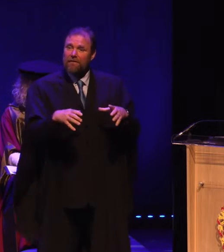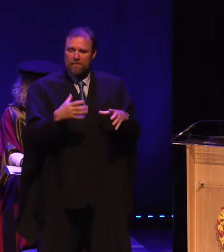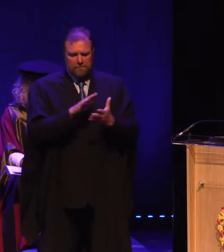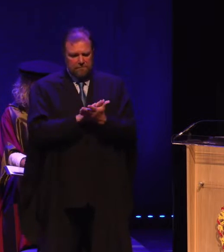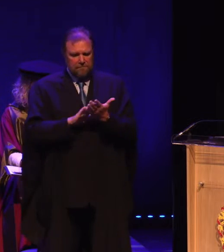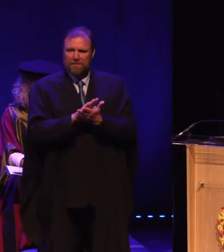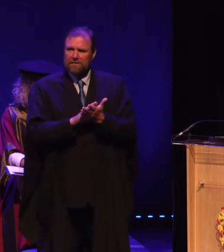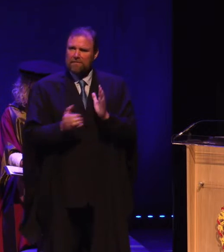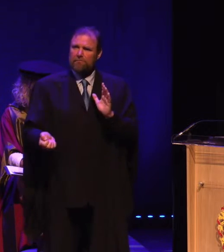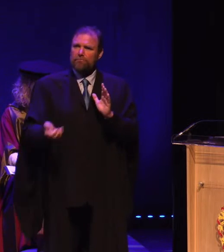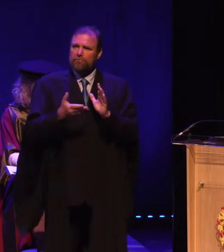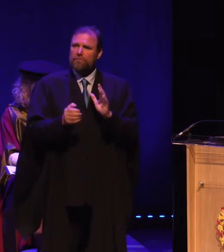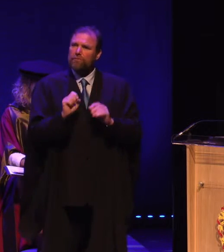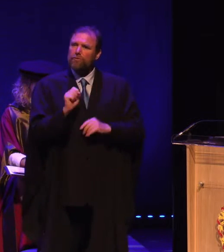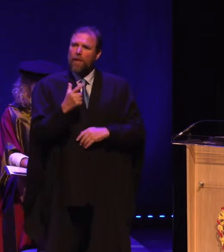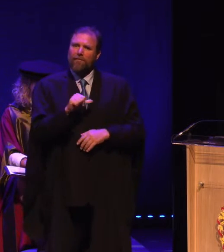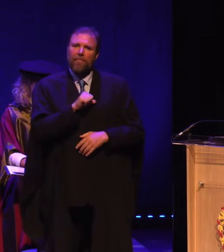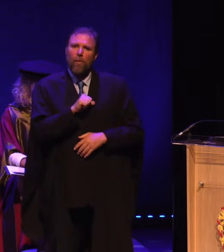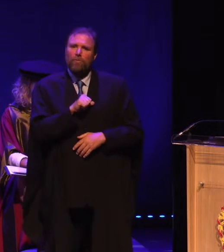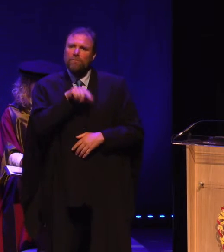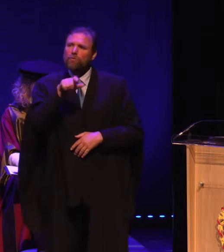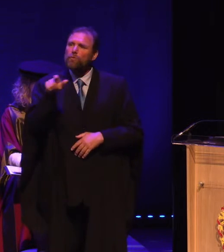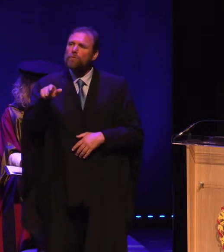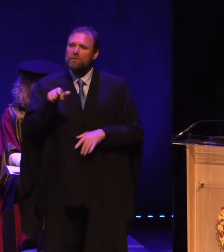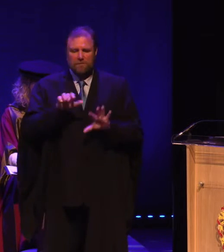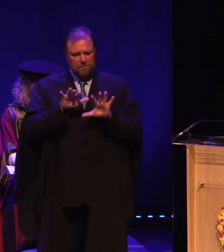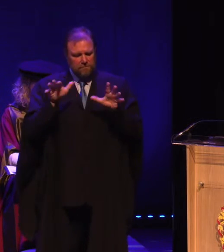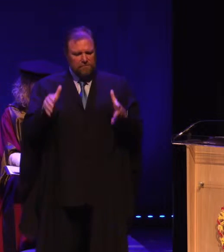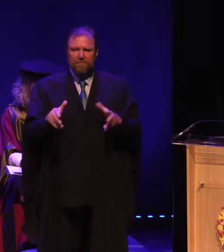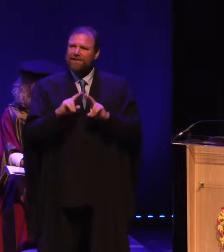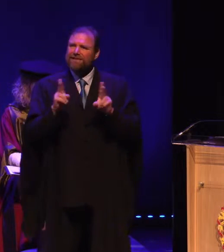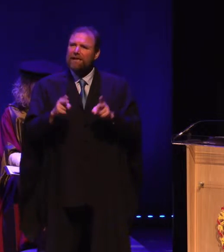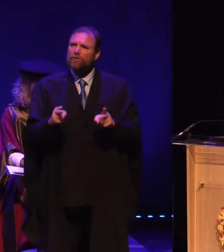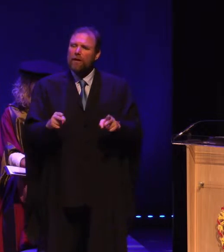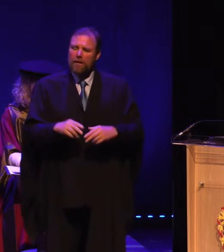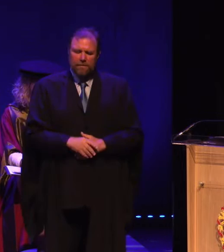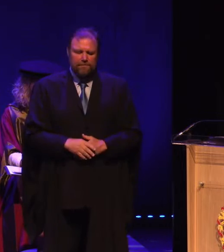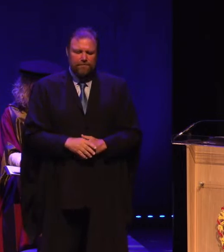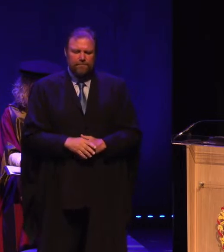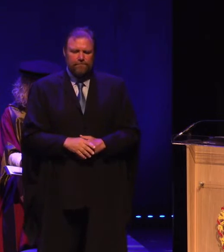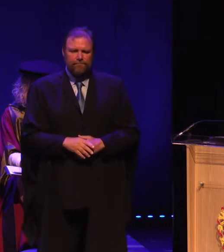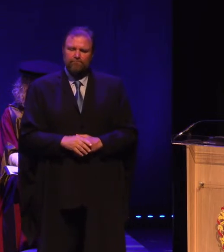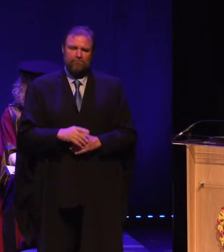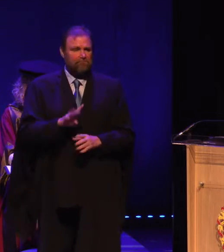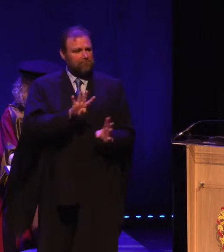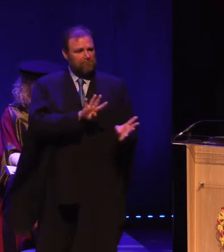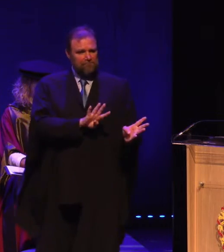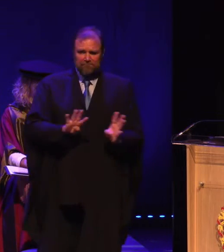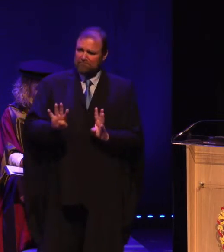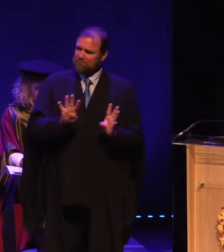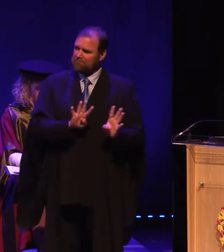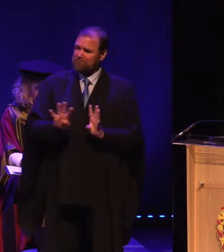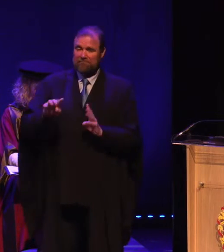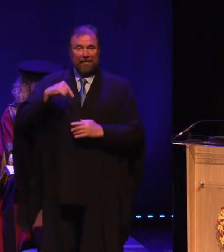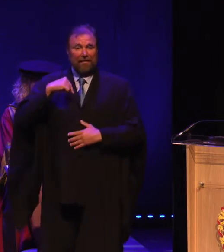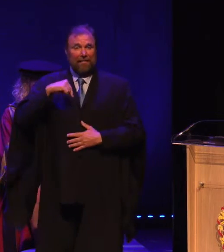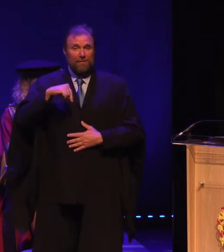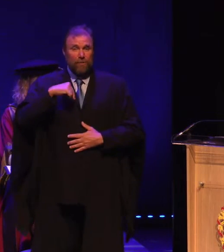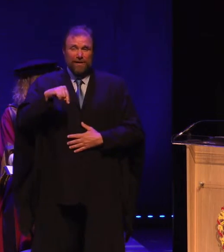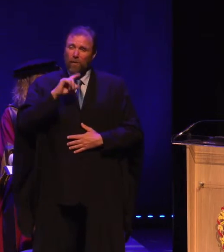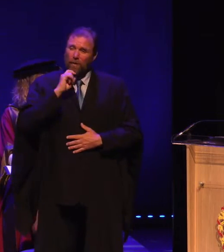further 12,000 students. And crossing the stage this week will be